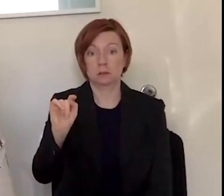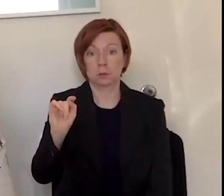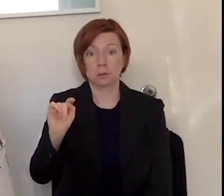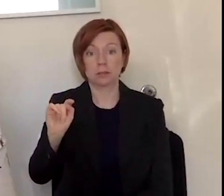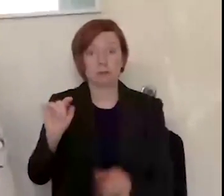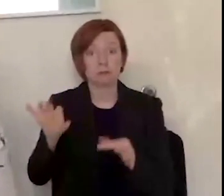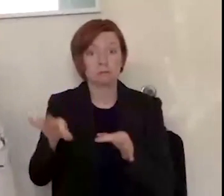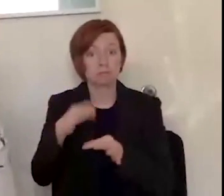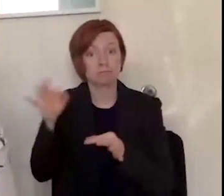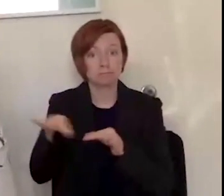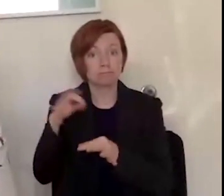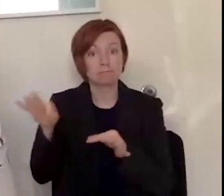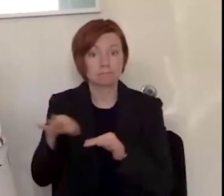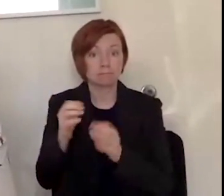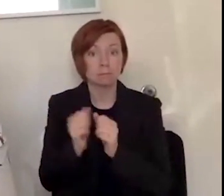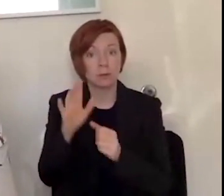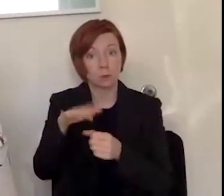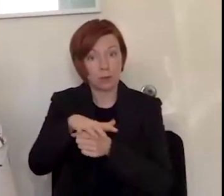of your neighbors,